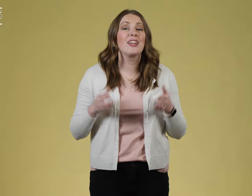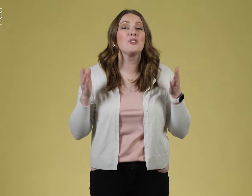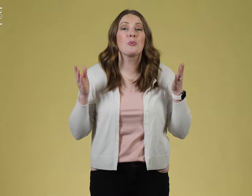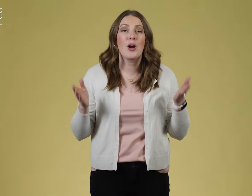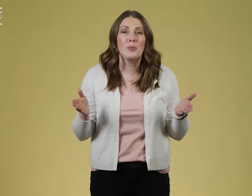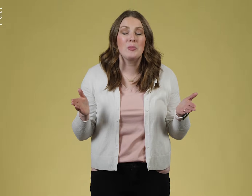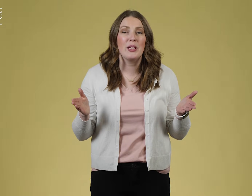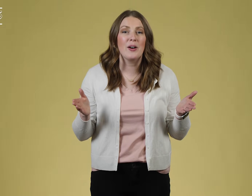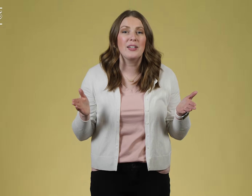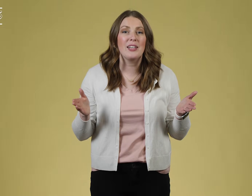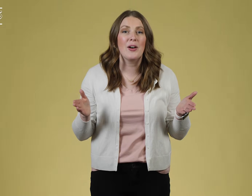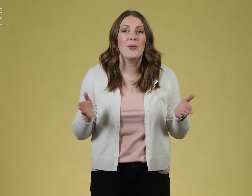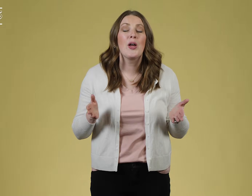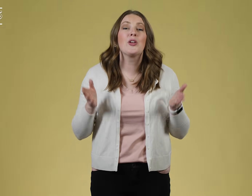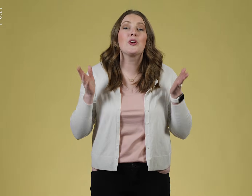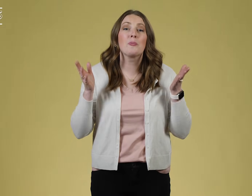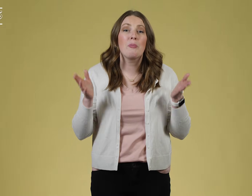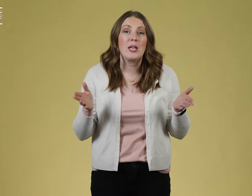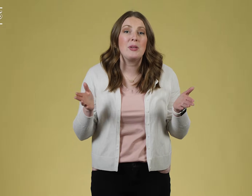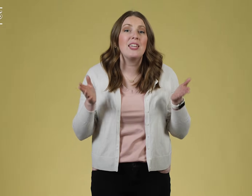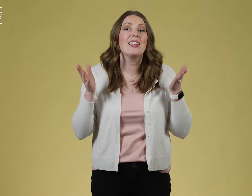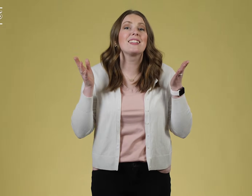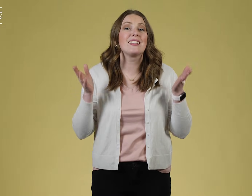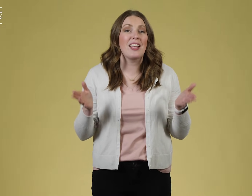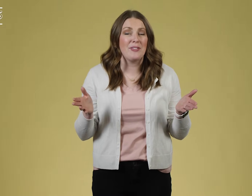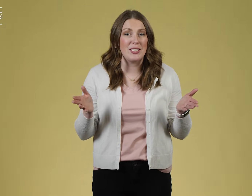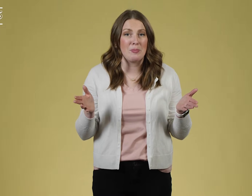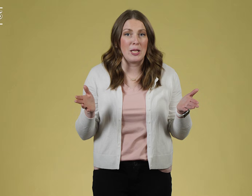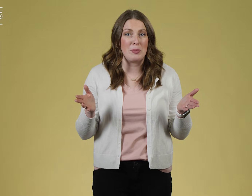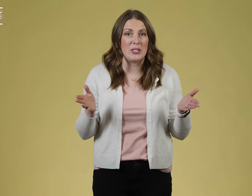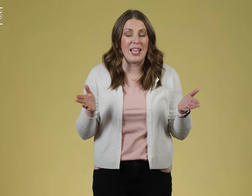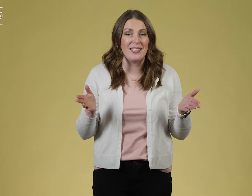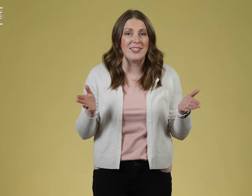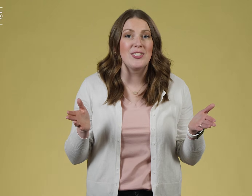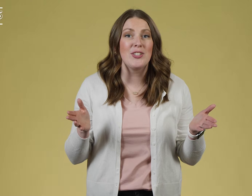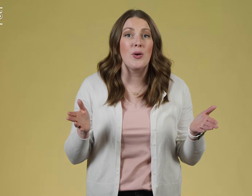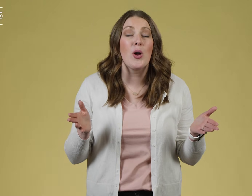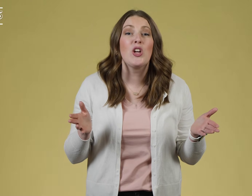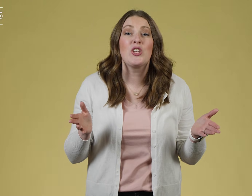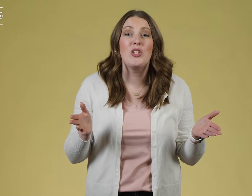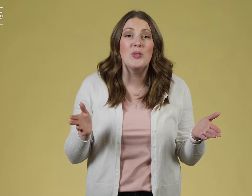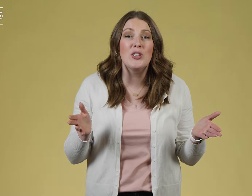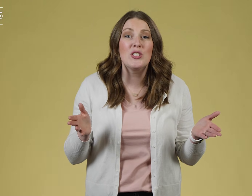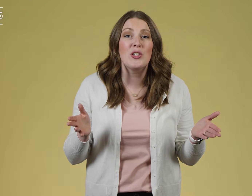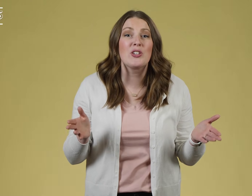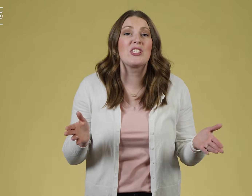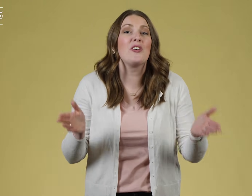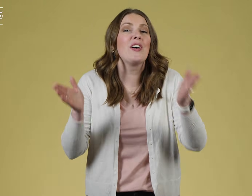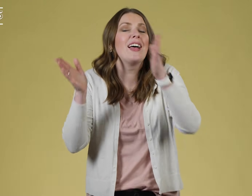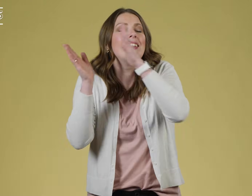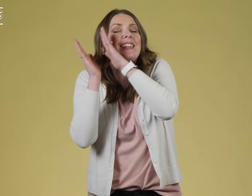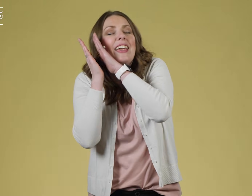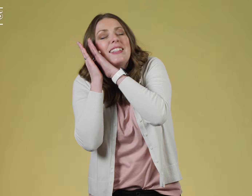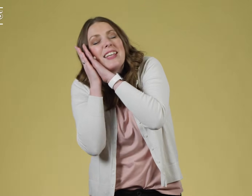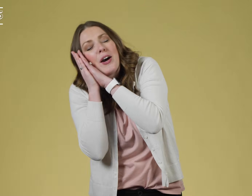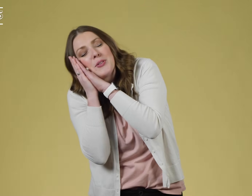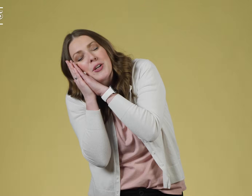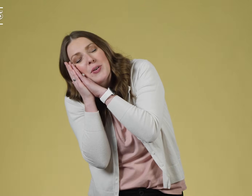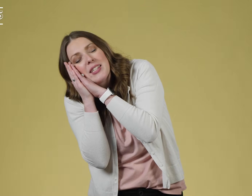you probably already know, your baby is loving to play pretend. So you can show yourself laying down to go to